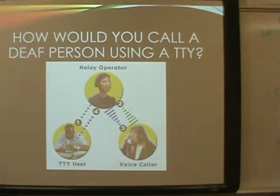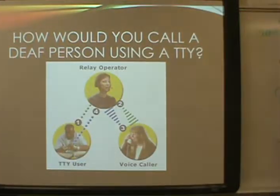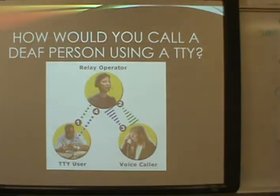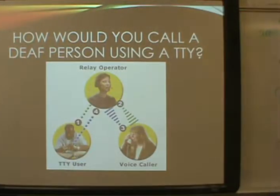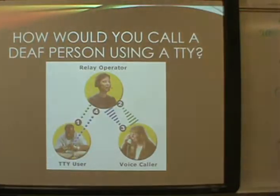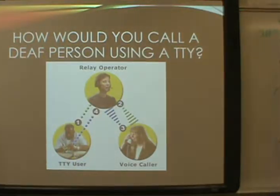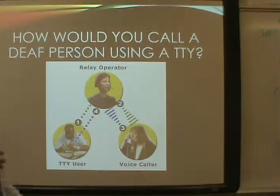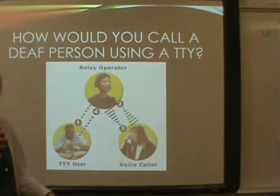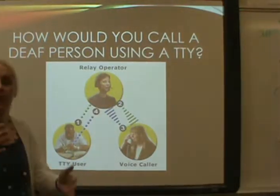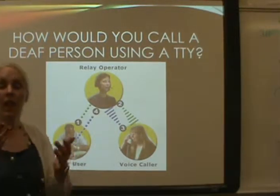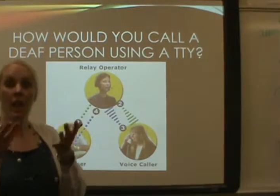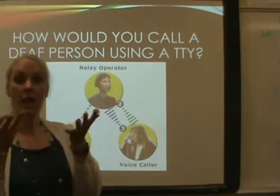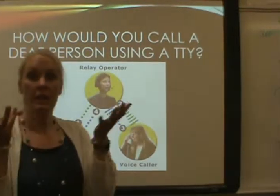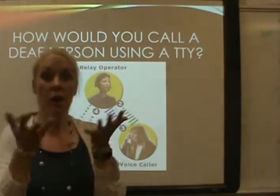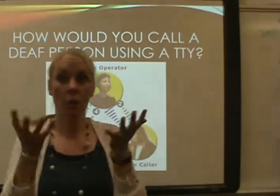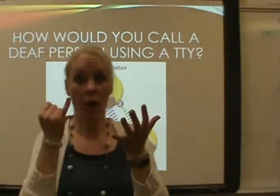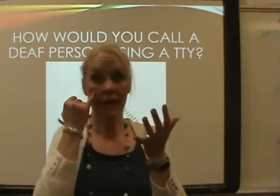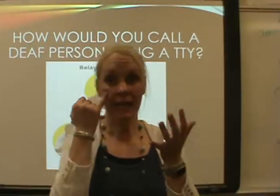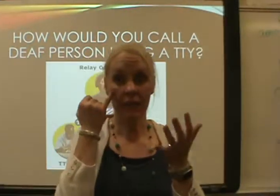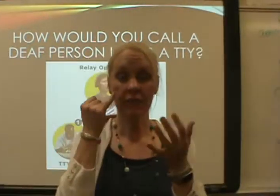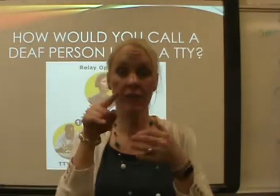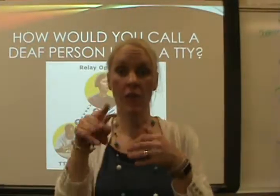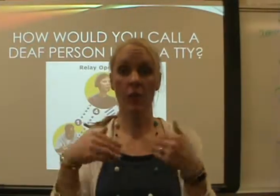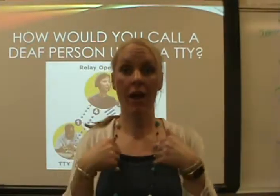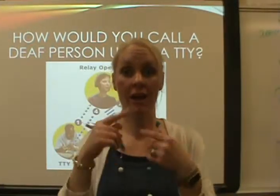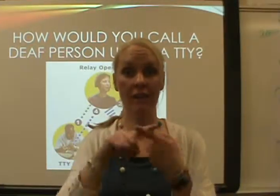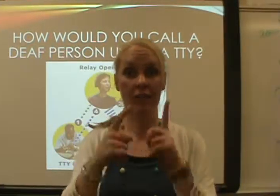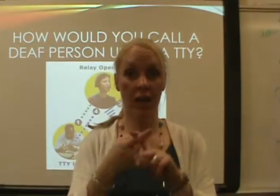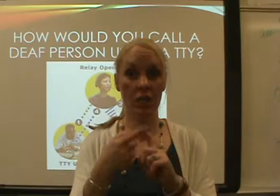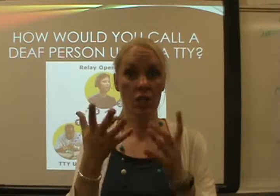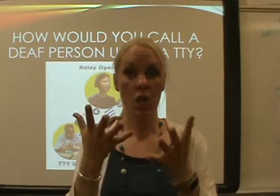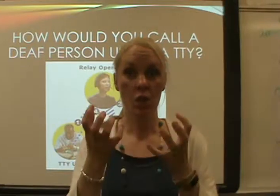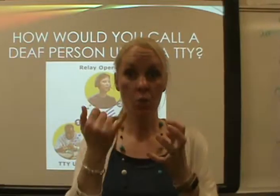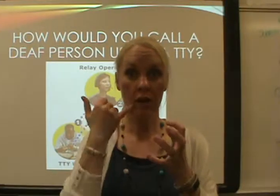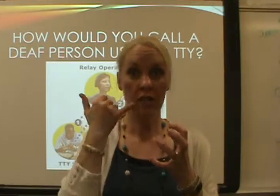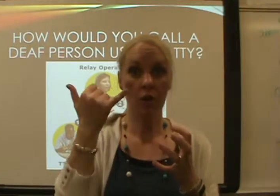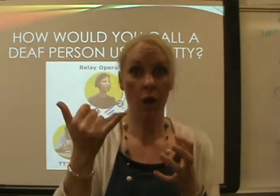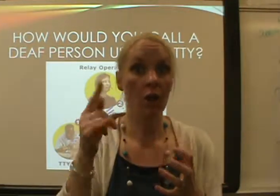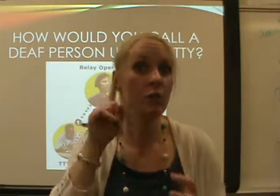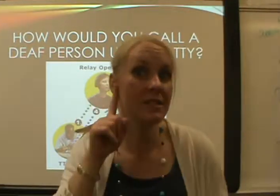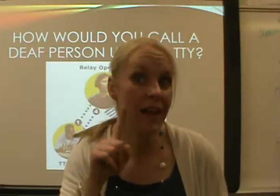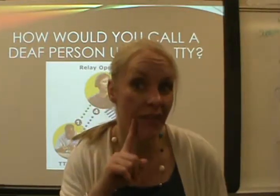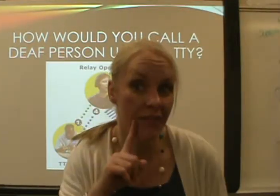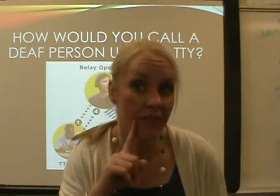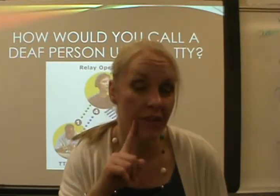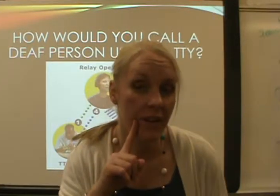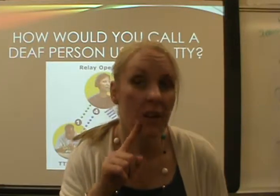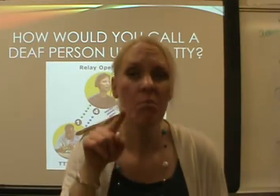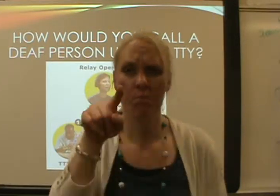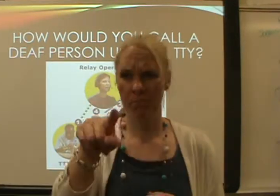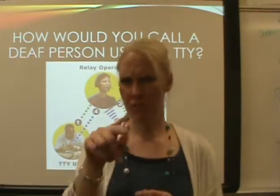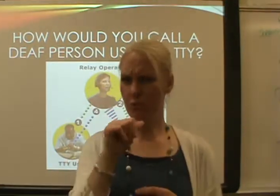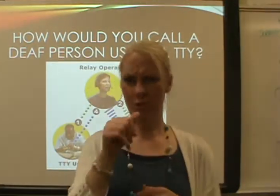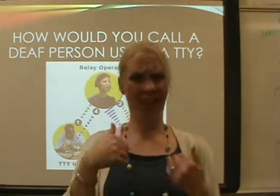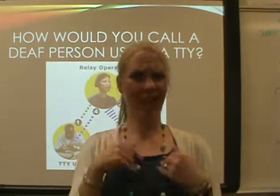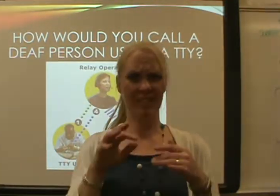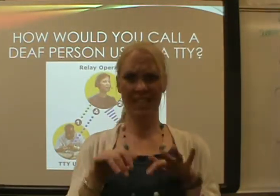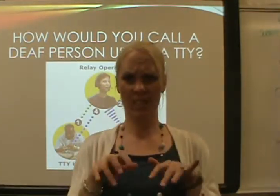Okay. Now what if you had a friend you wanted to call who's deaf, but you don't have a